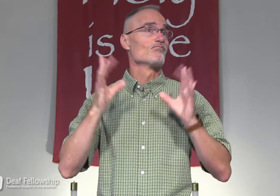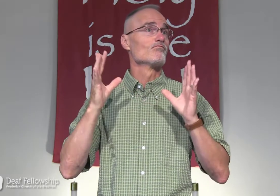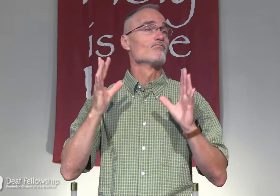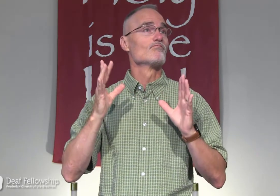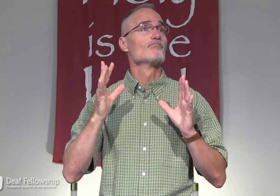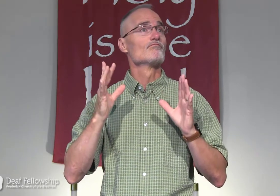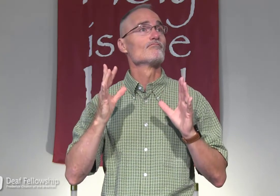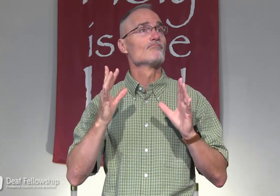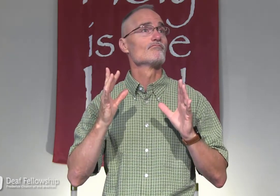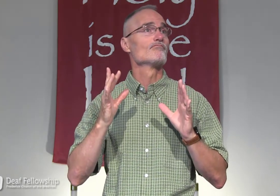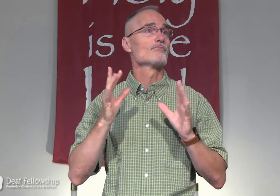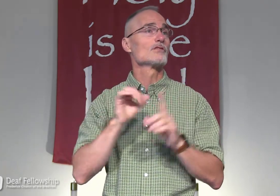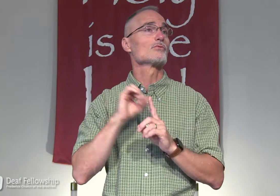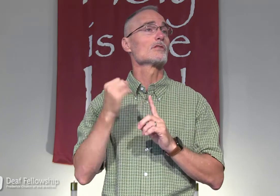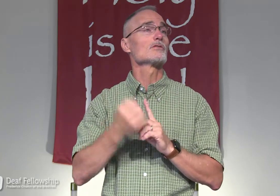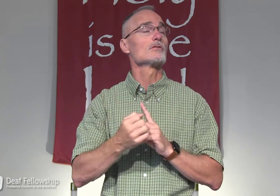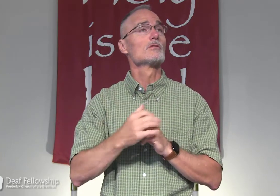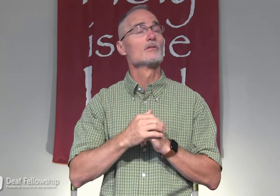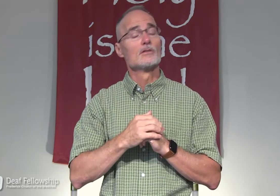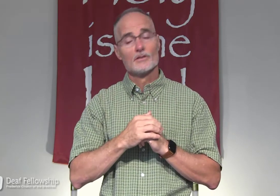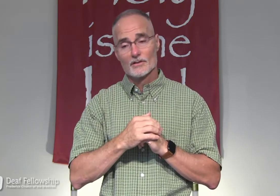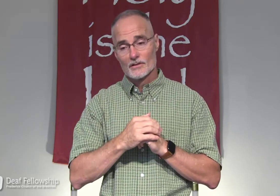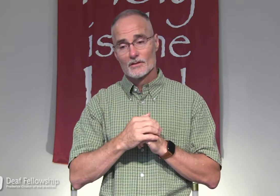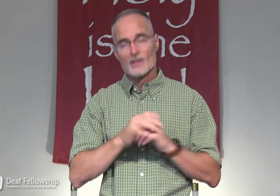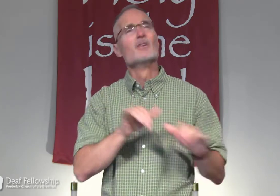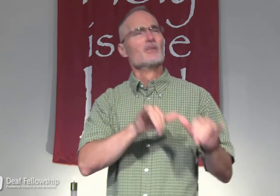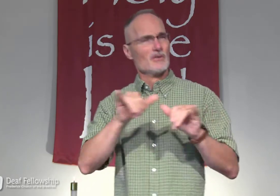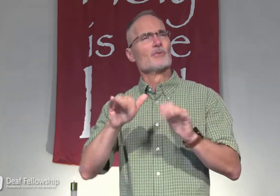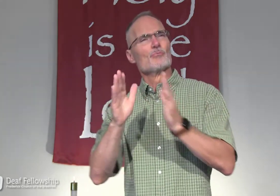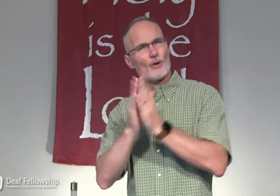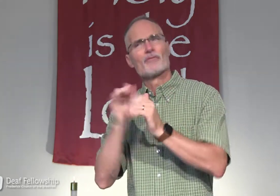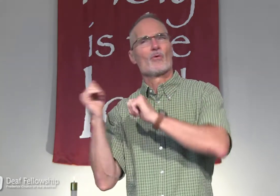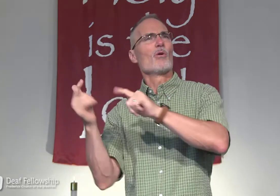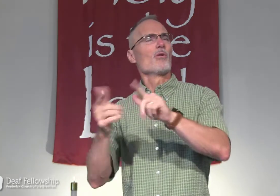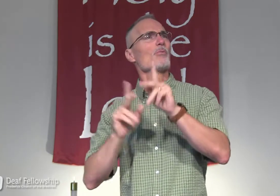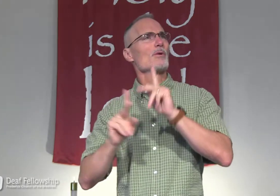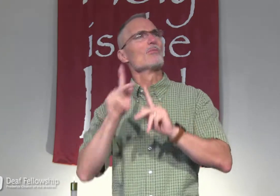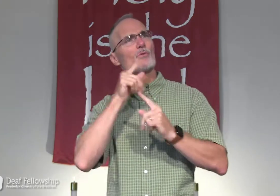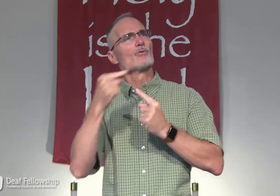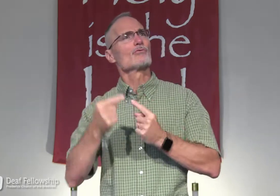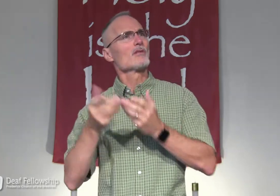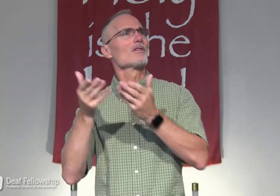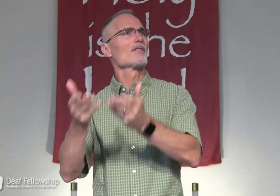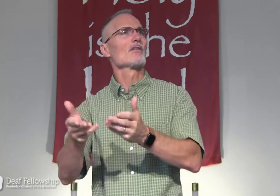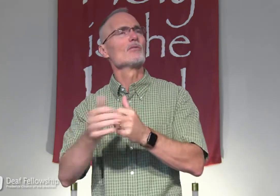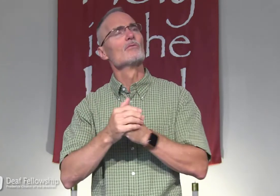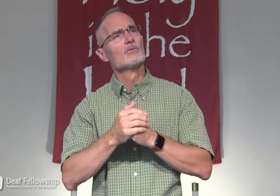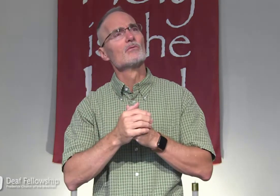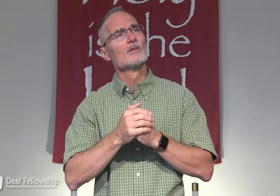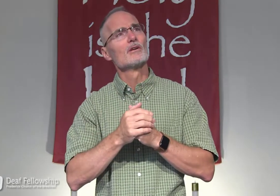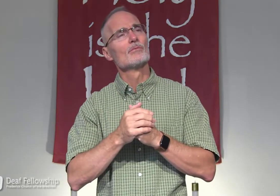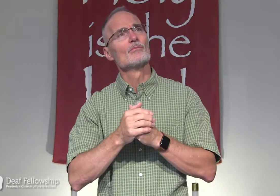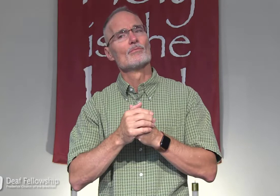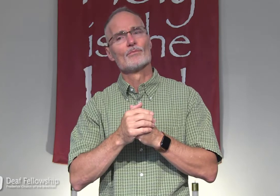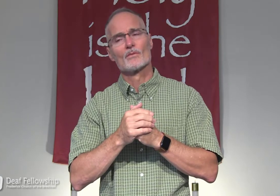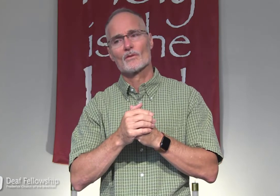They're trying to escape a horrid situation there. Of course, we pray for all of the